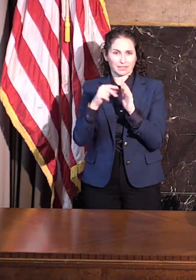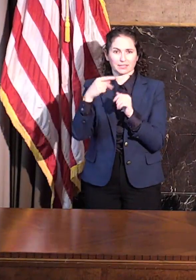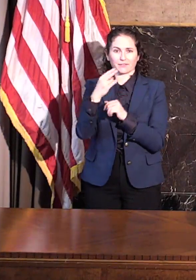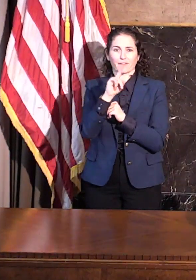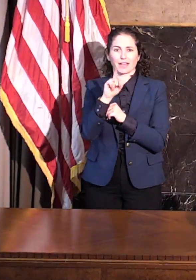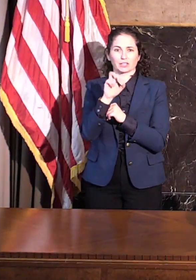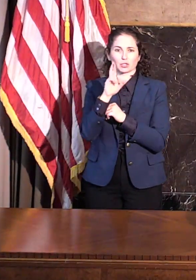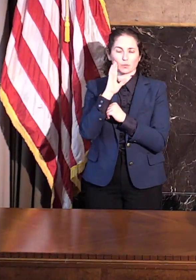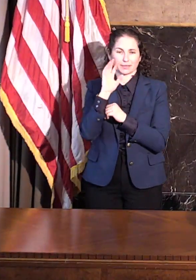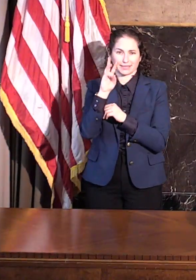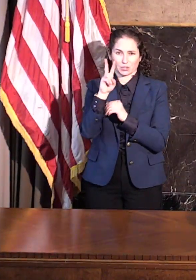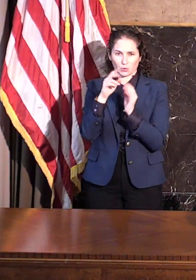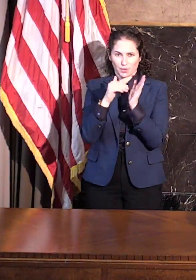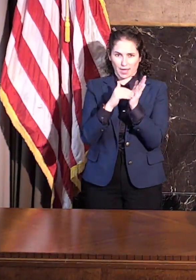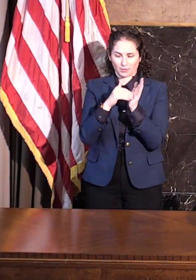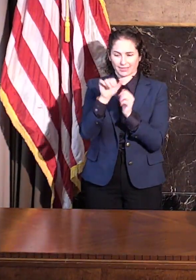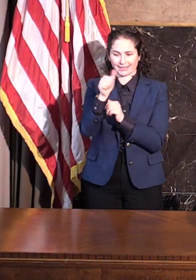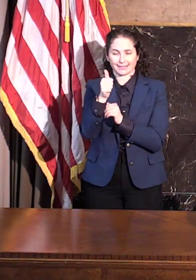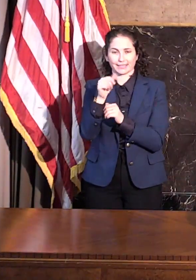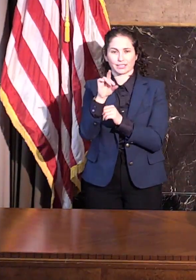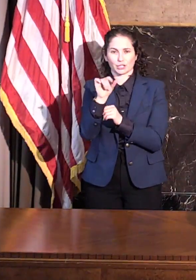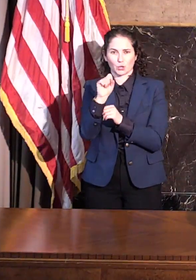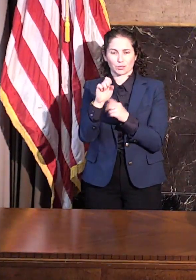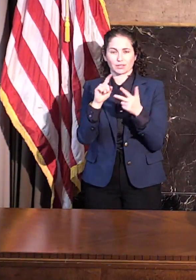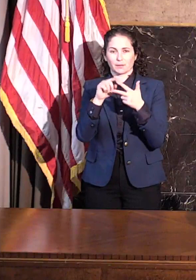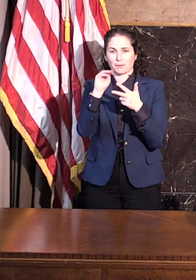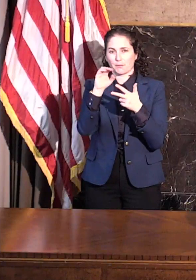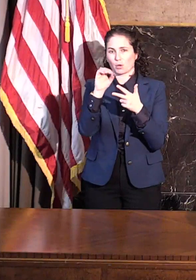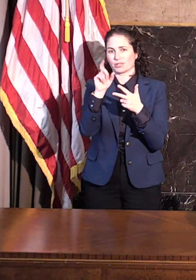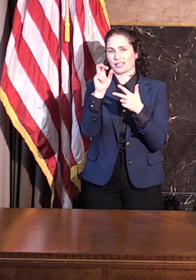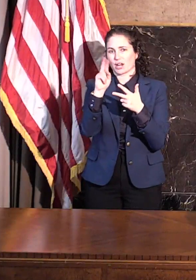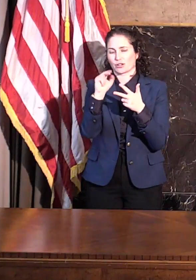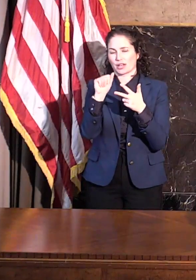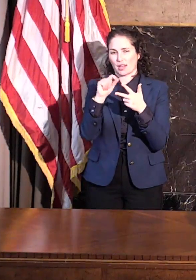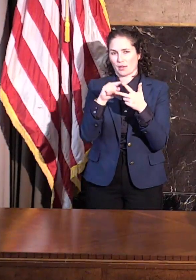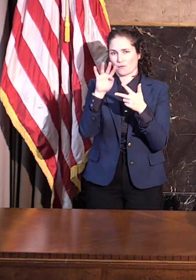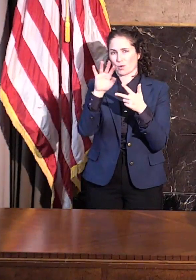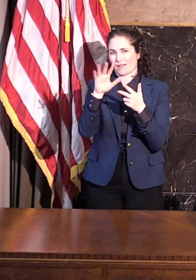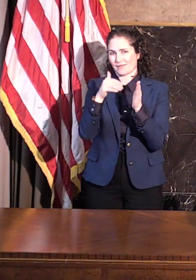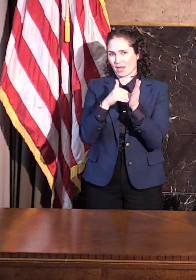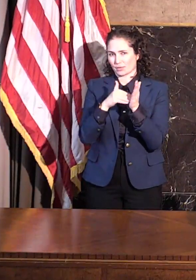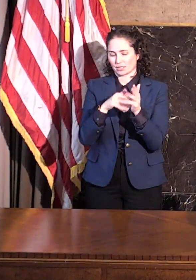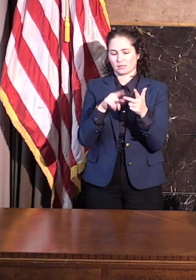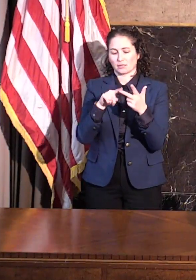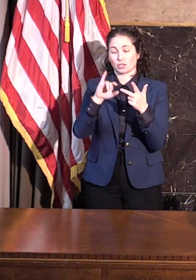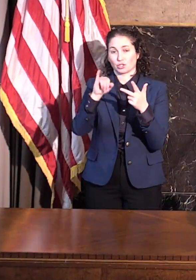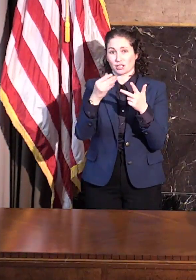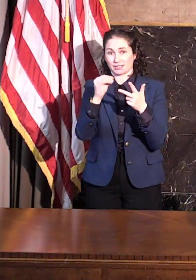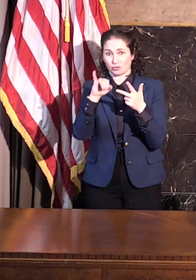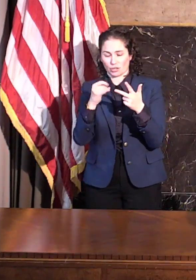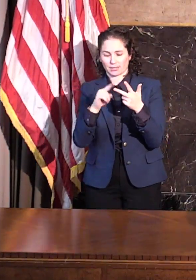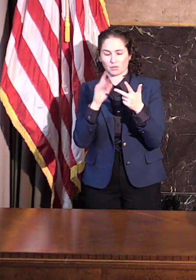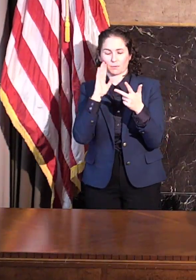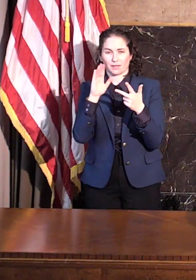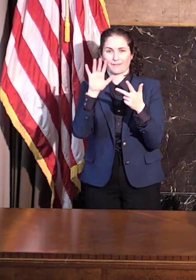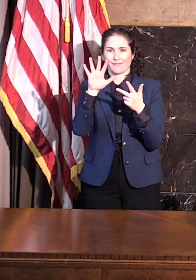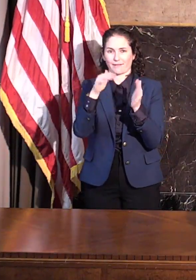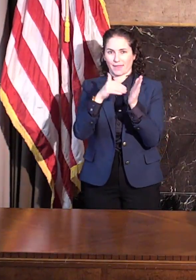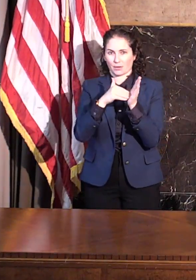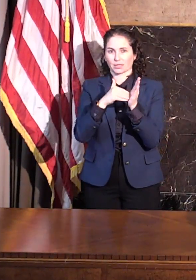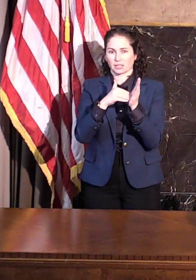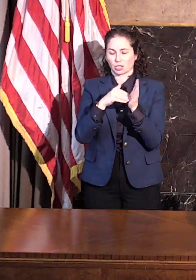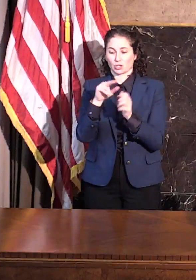of the vaccine rollout. Our allocations from the feds are flat. So no change from this prior week's